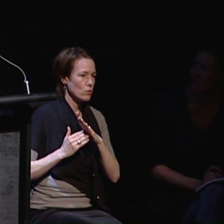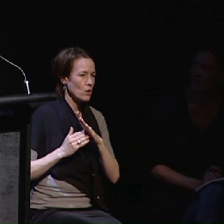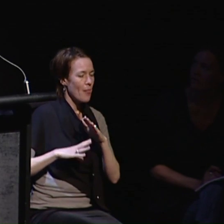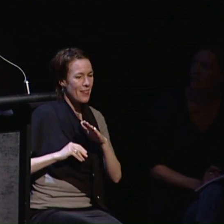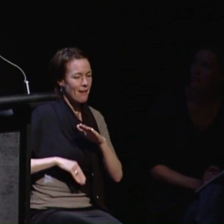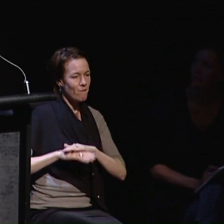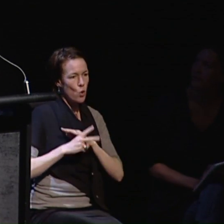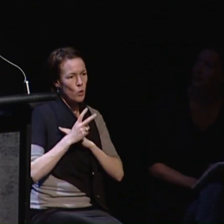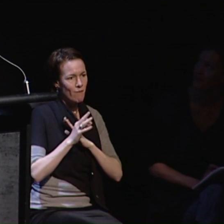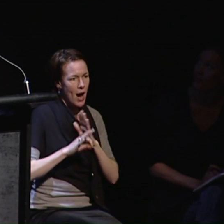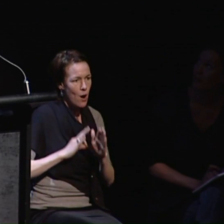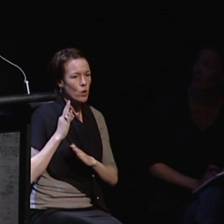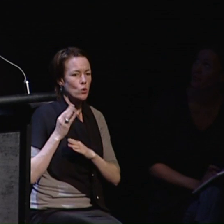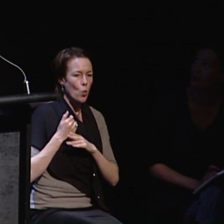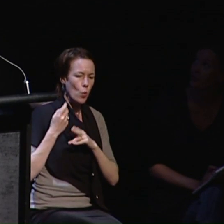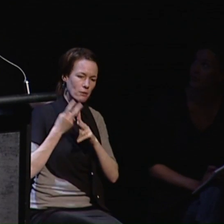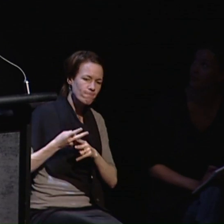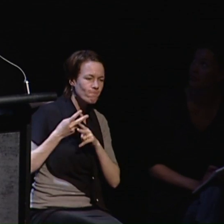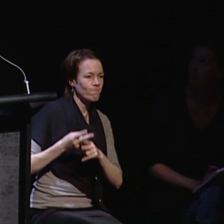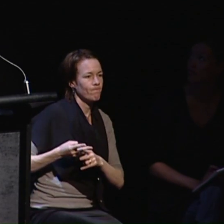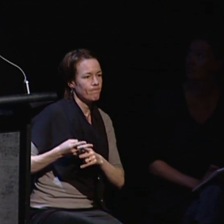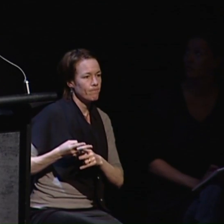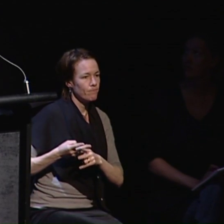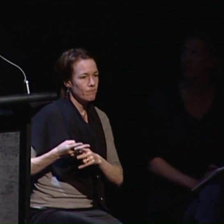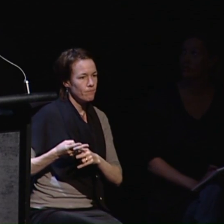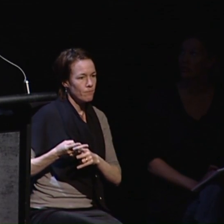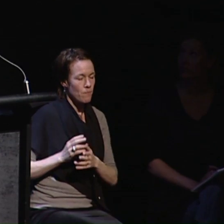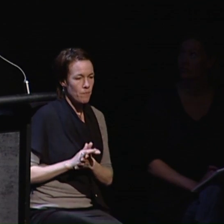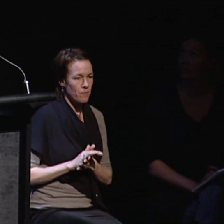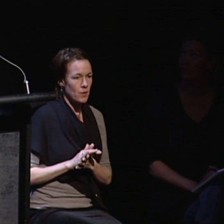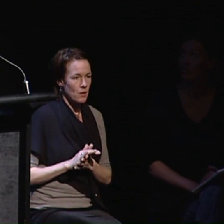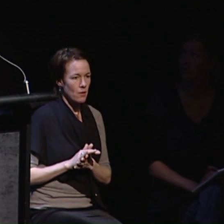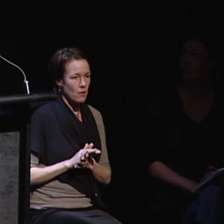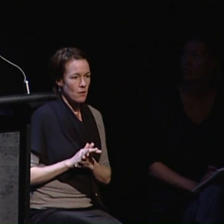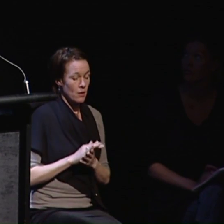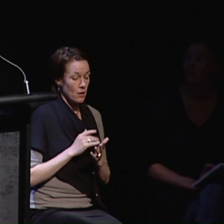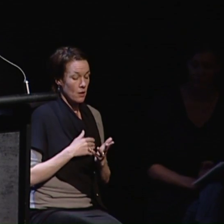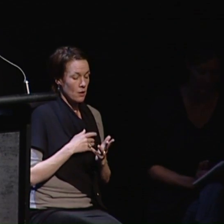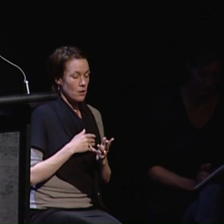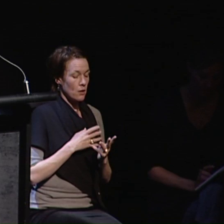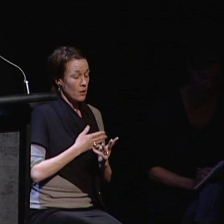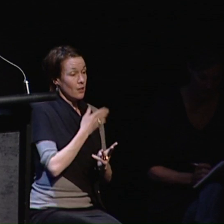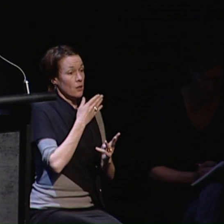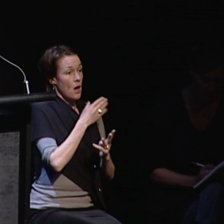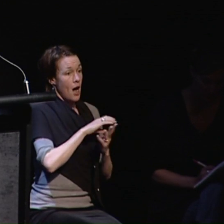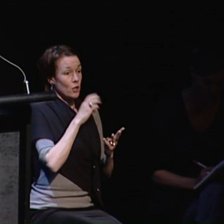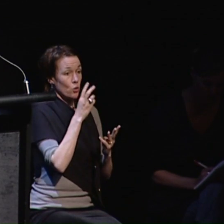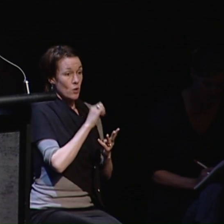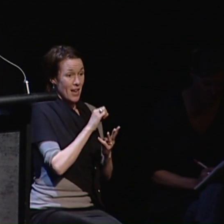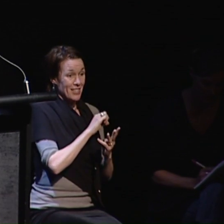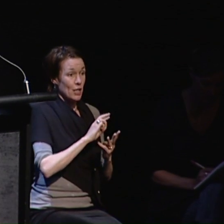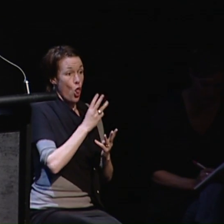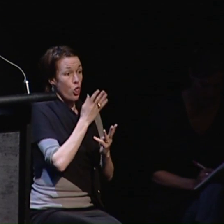fully responsible for the caregiving in the home. And the third part of Article 19 is